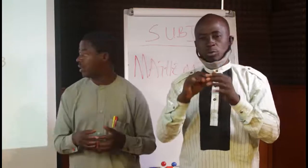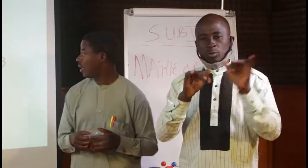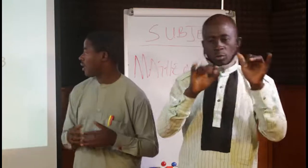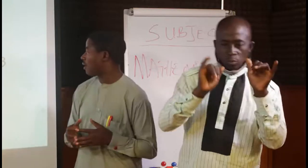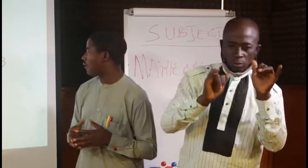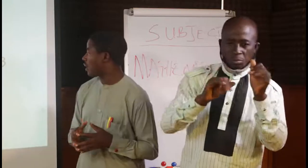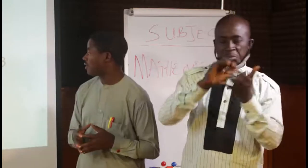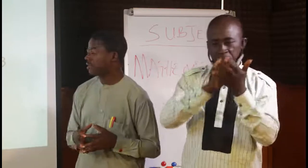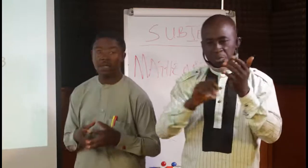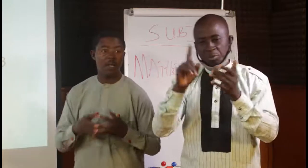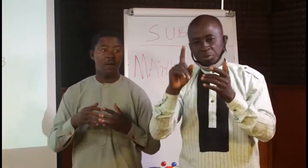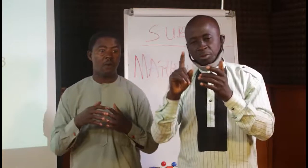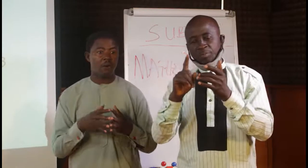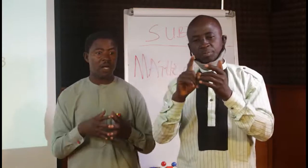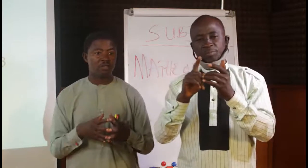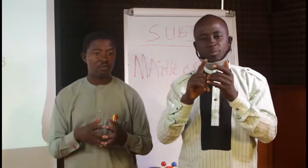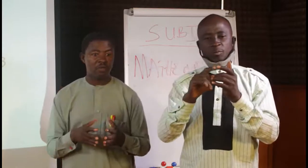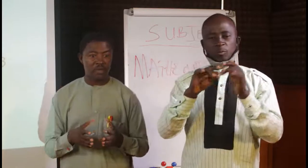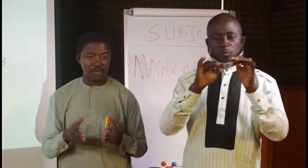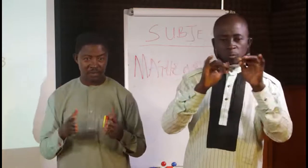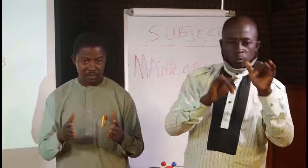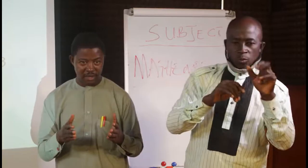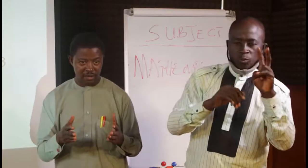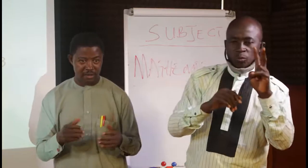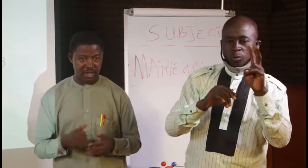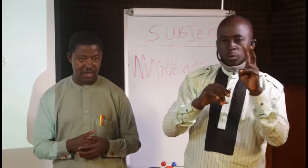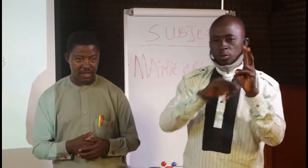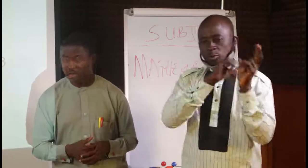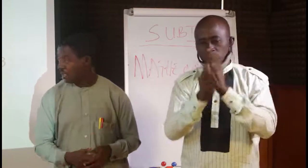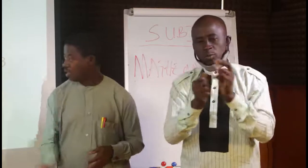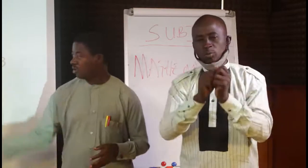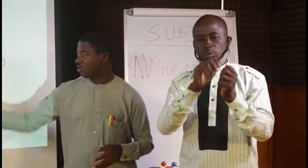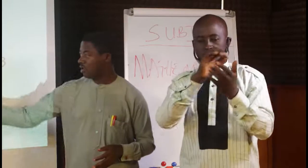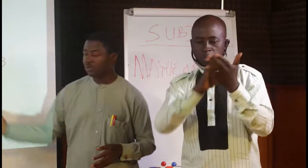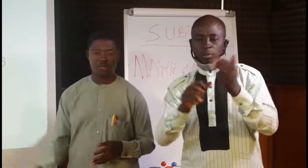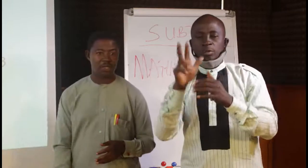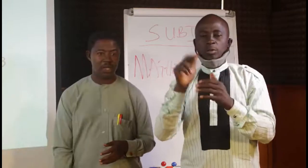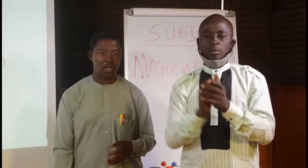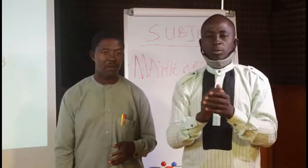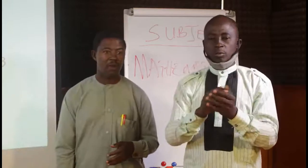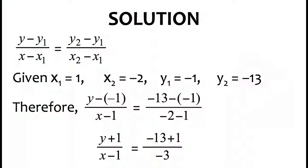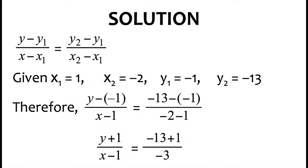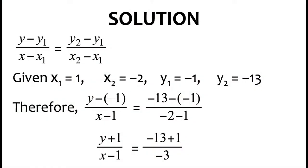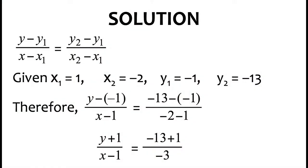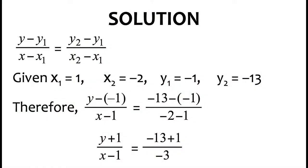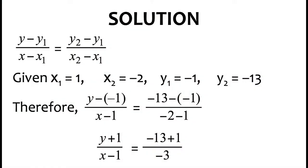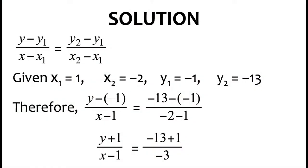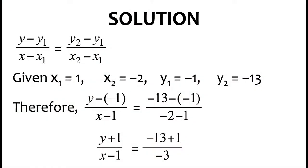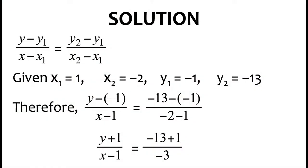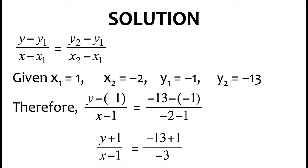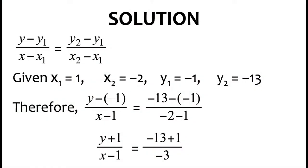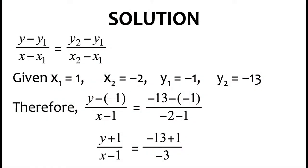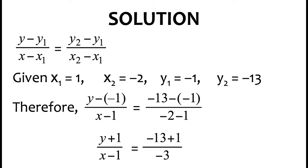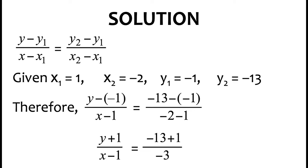minus 1. And where you see y2, you replace minus 13. So substituting now, we have